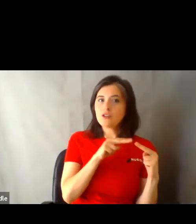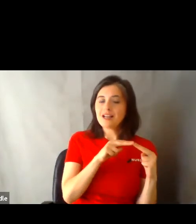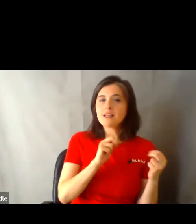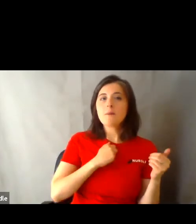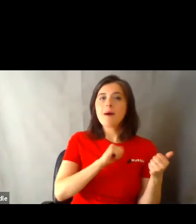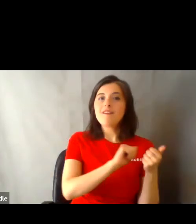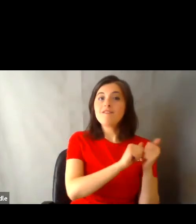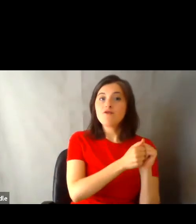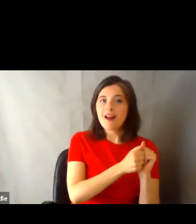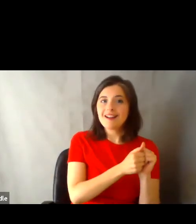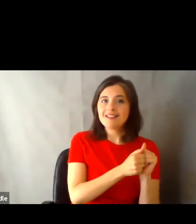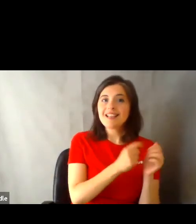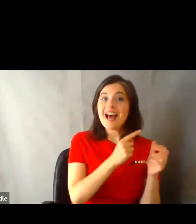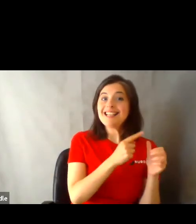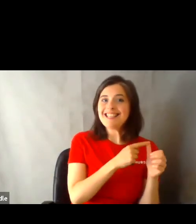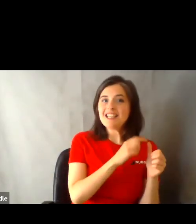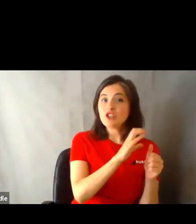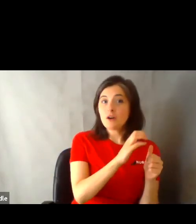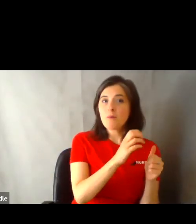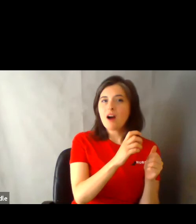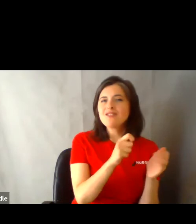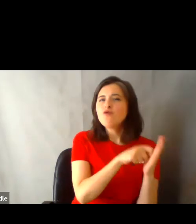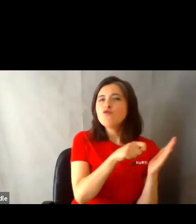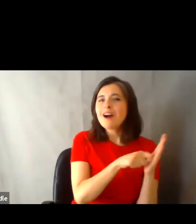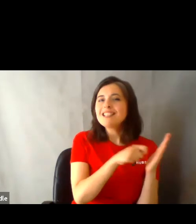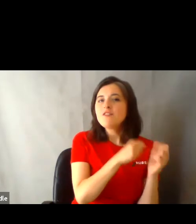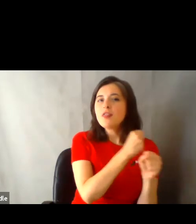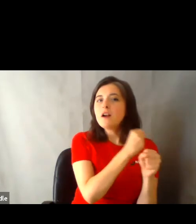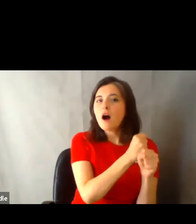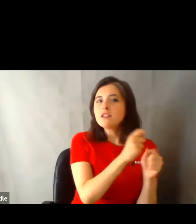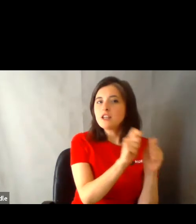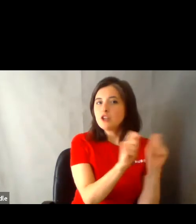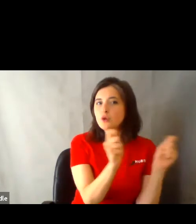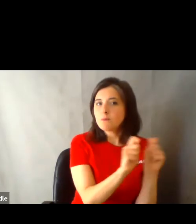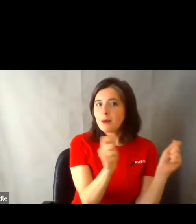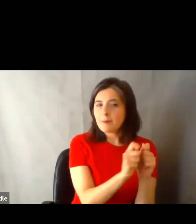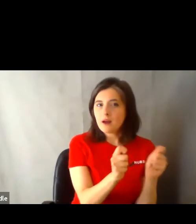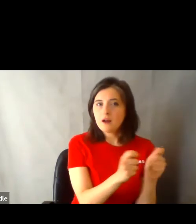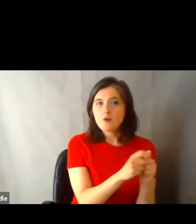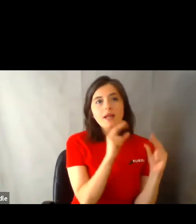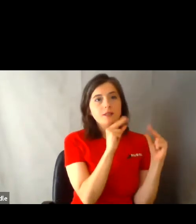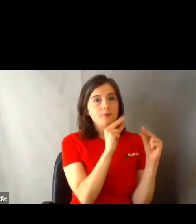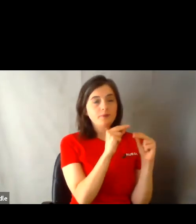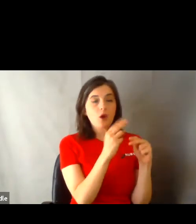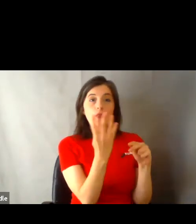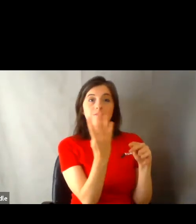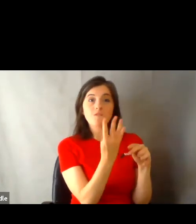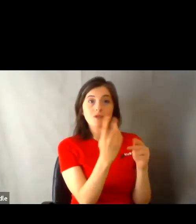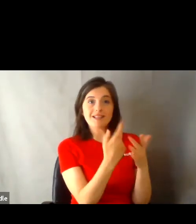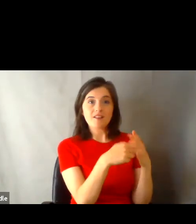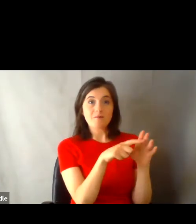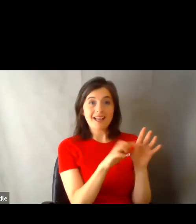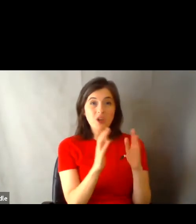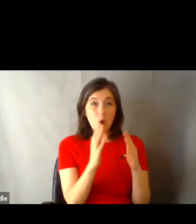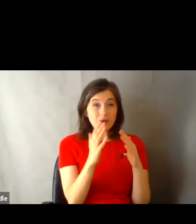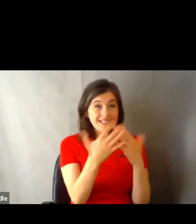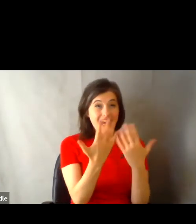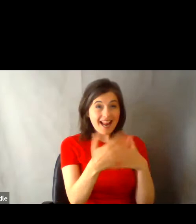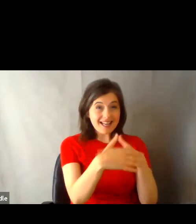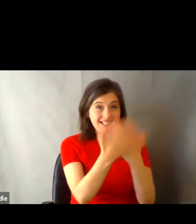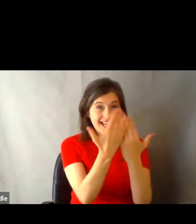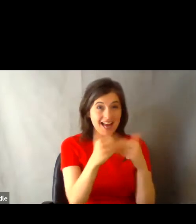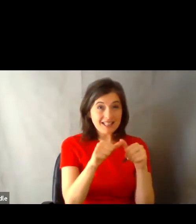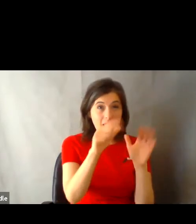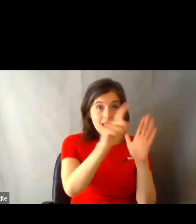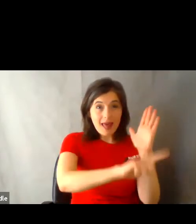at The Guardian, and we had a little chat. The 14th of May, so just 10 days later, a huge